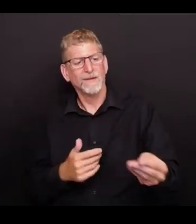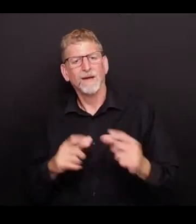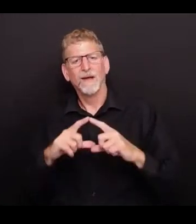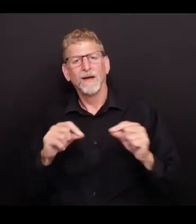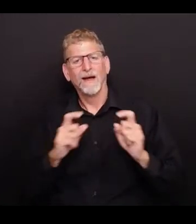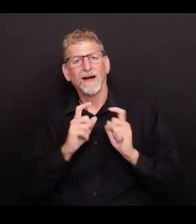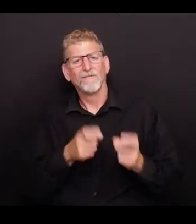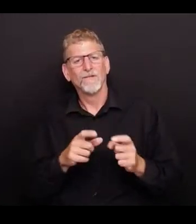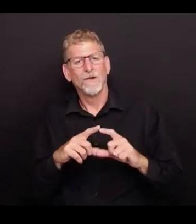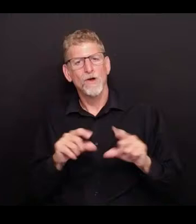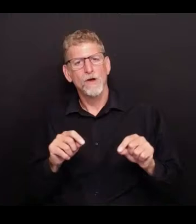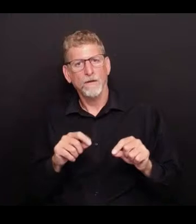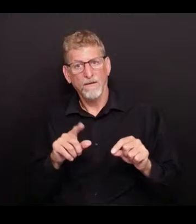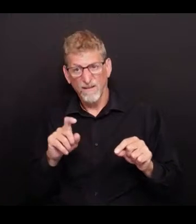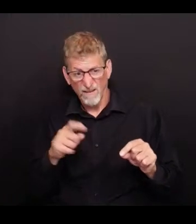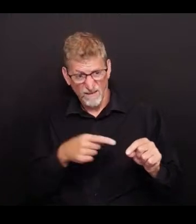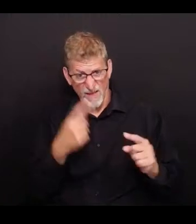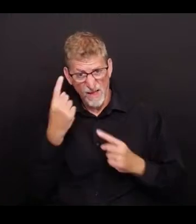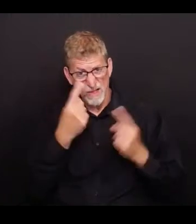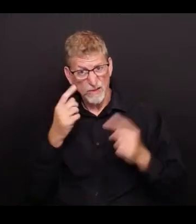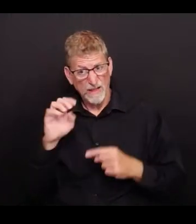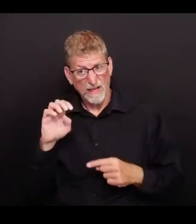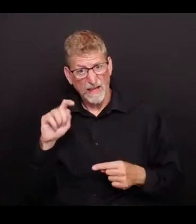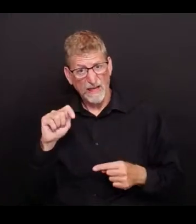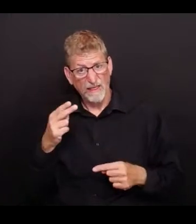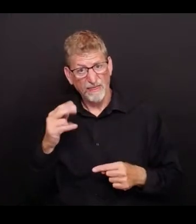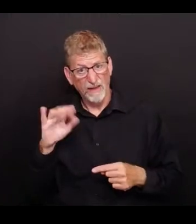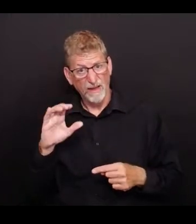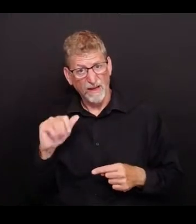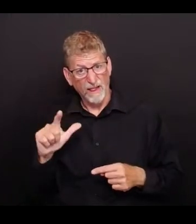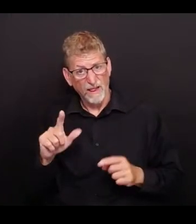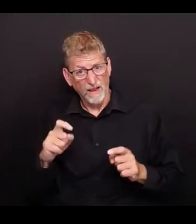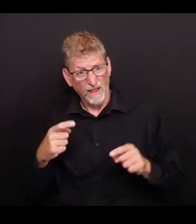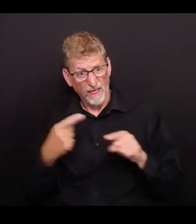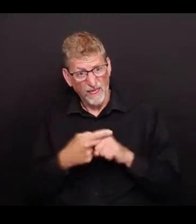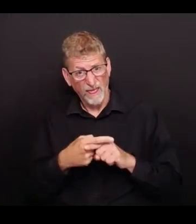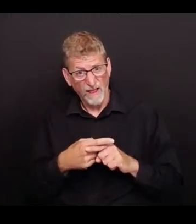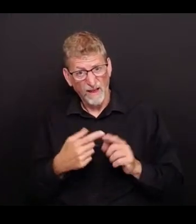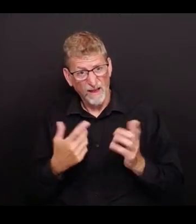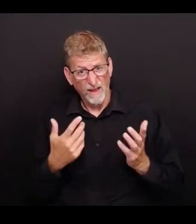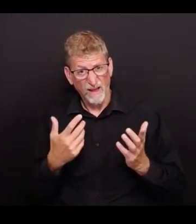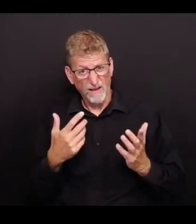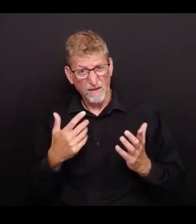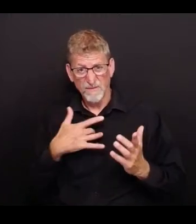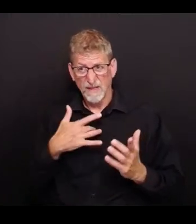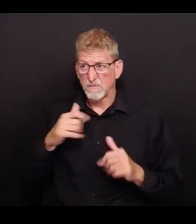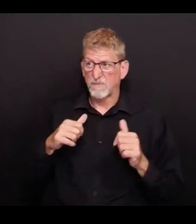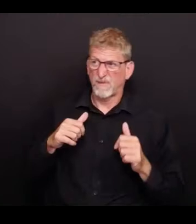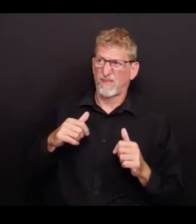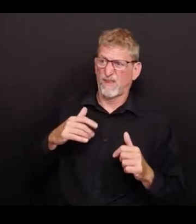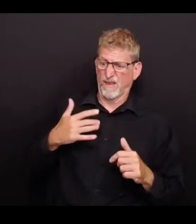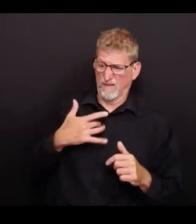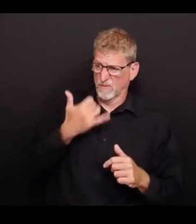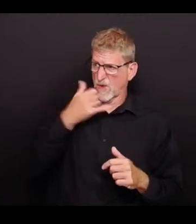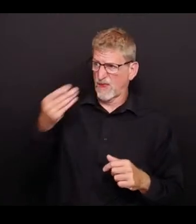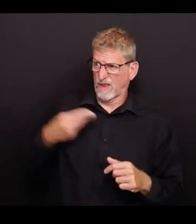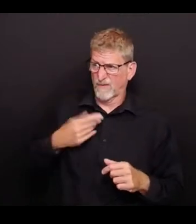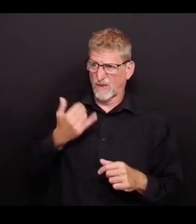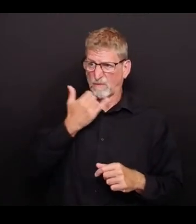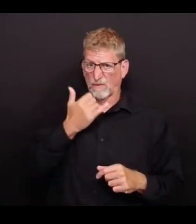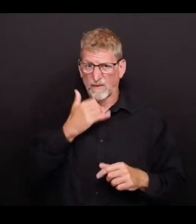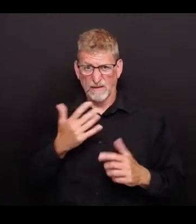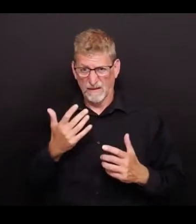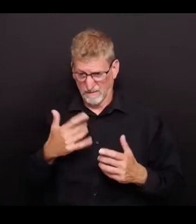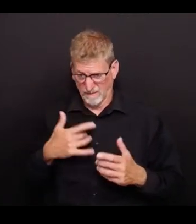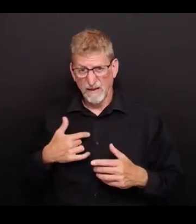as strategies, whether there's any ethical concerns, but also if you think they're going to work, if they have potential to kind of push people who have been hesitant so